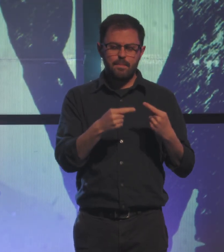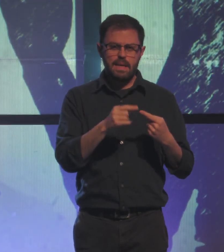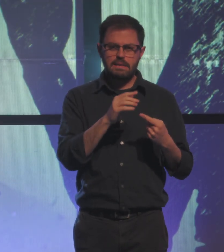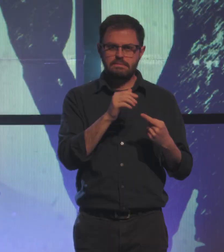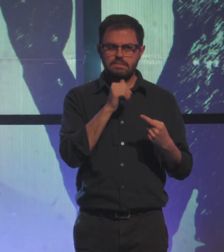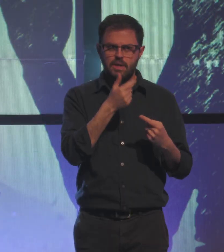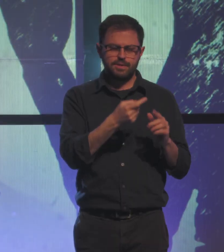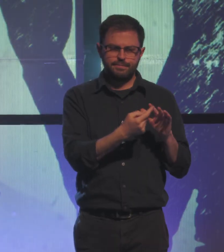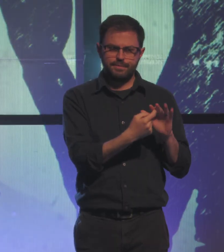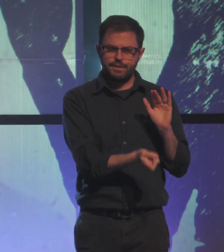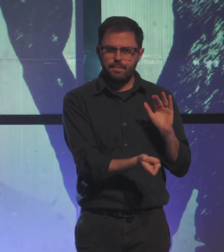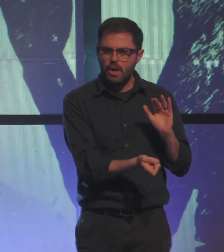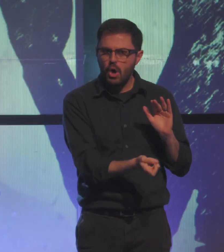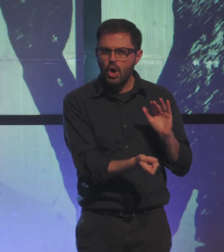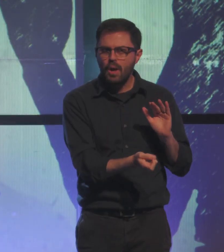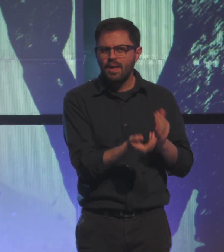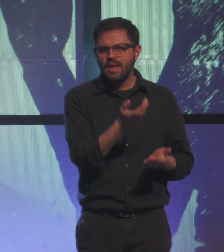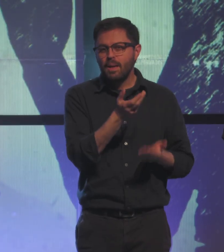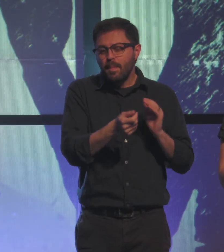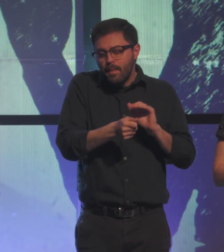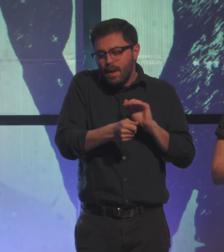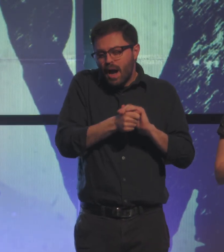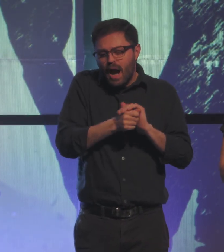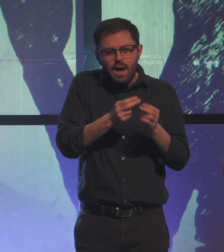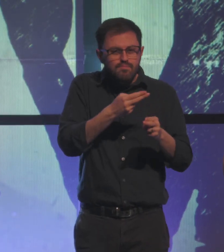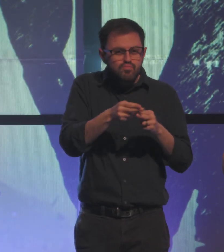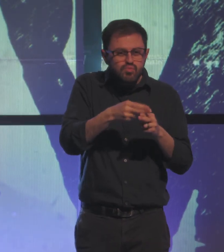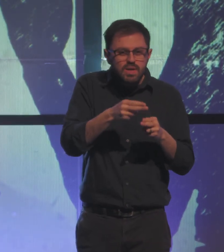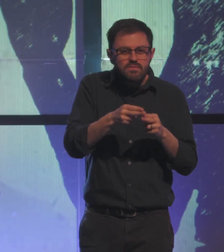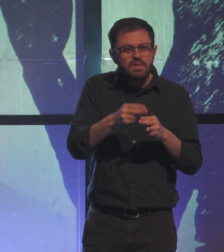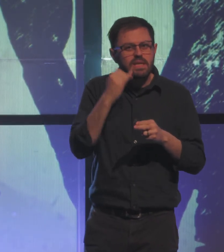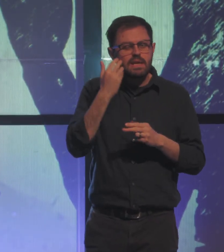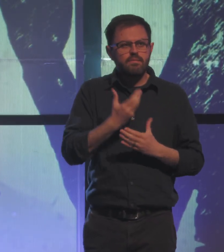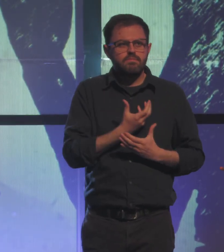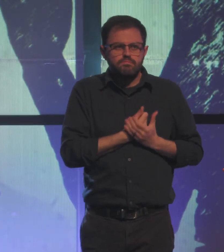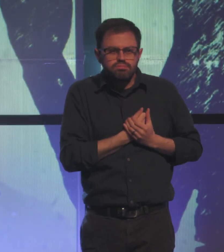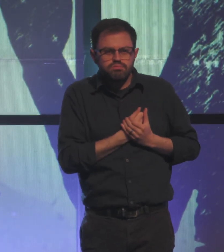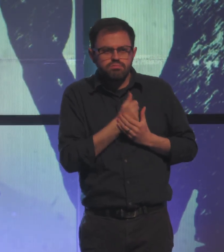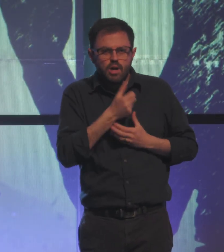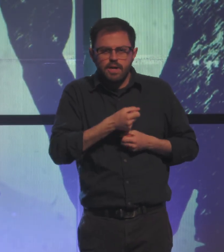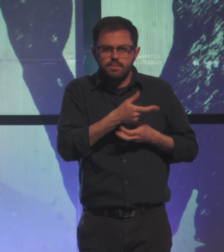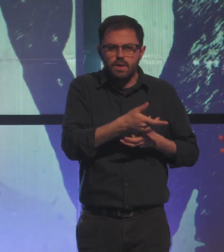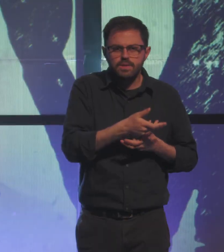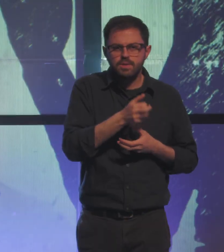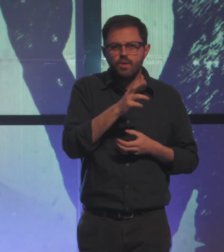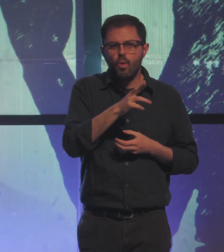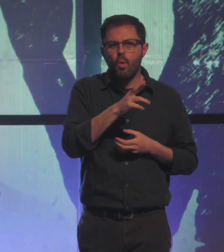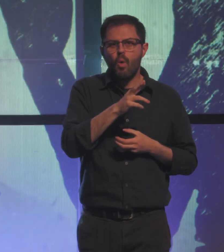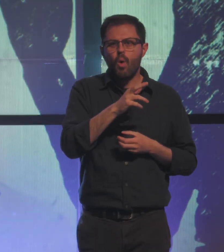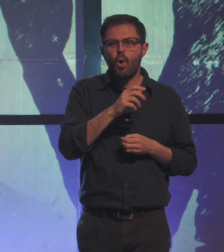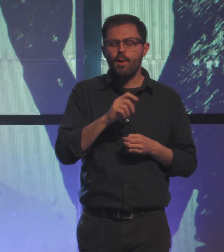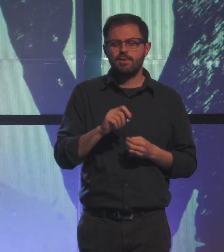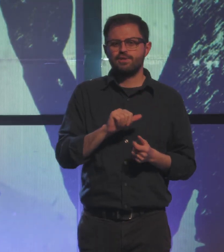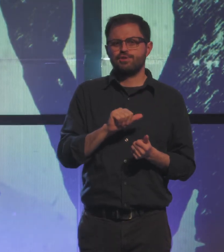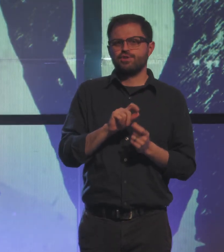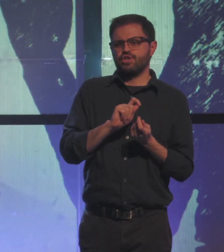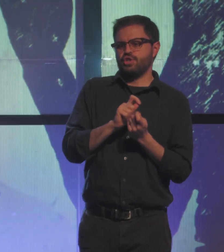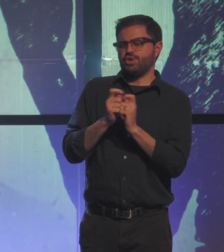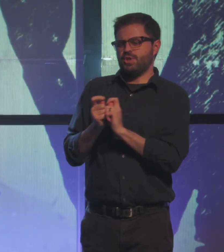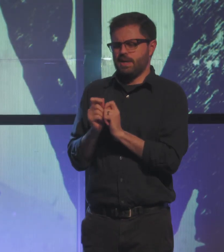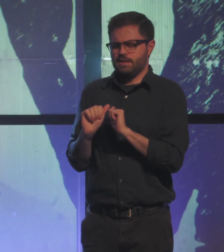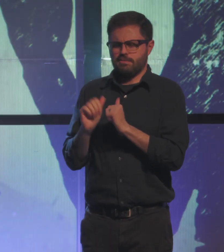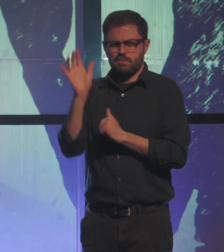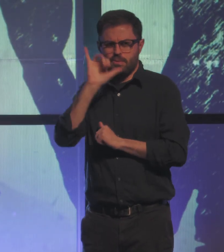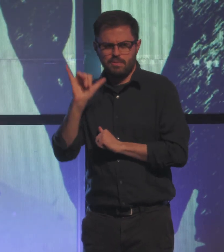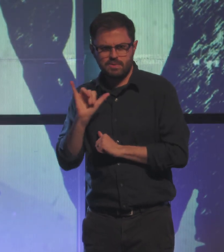away. It might hide for a season if we silence it. It might kind of relocate and disguise itself as something else. But